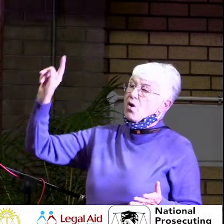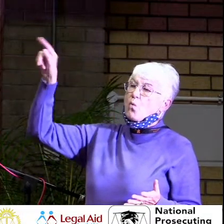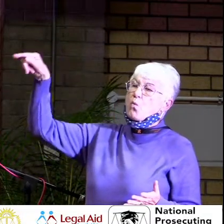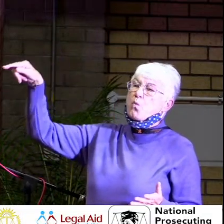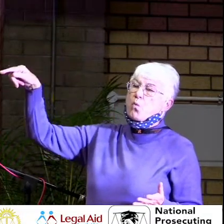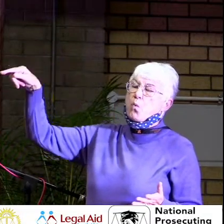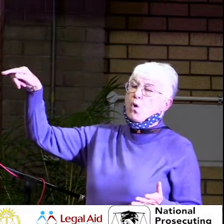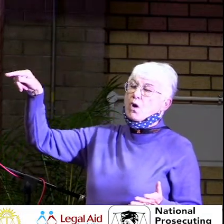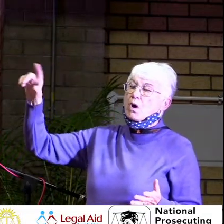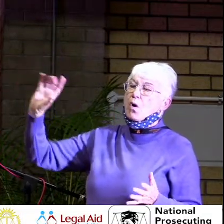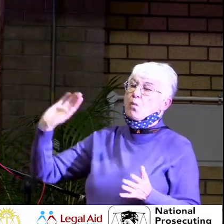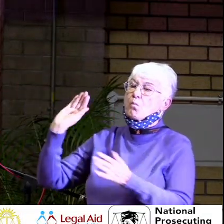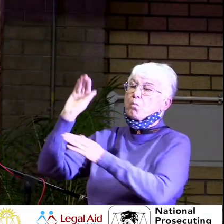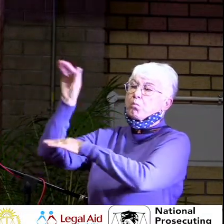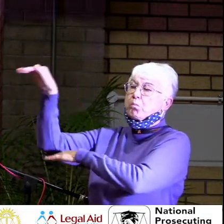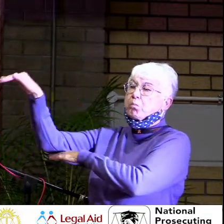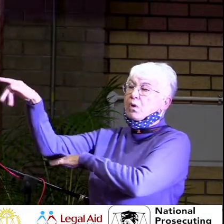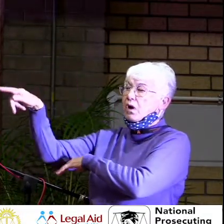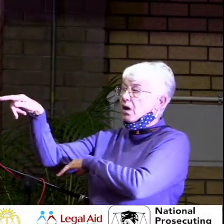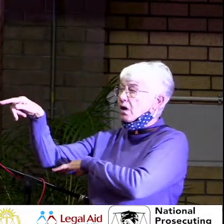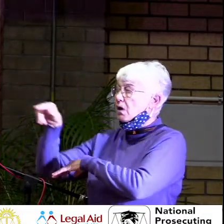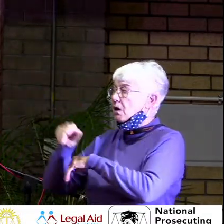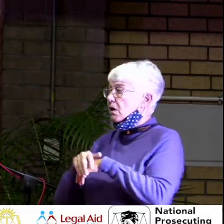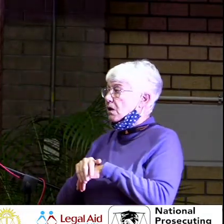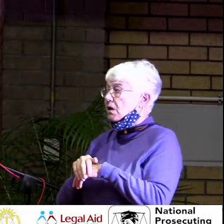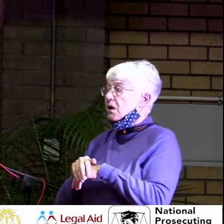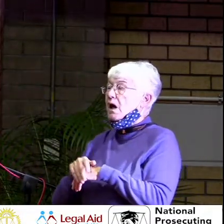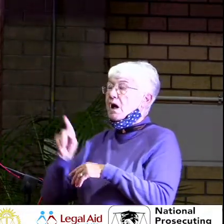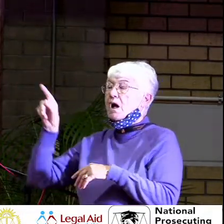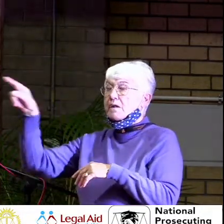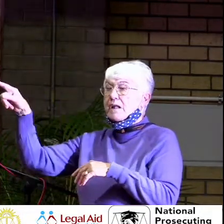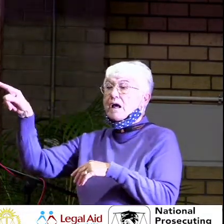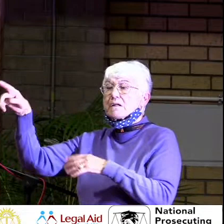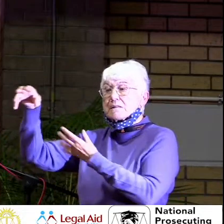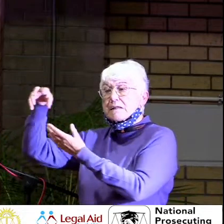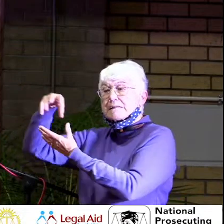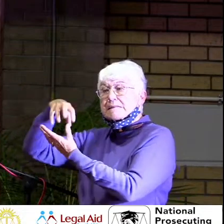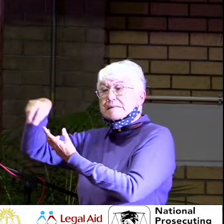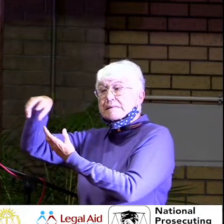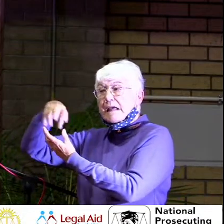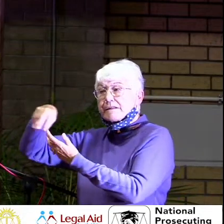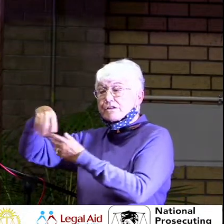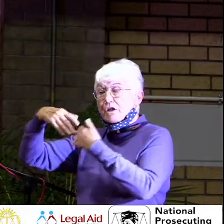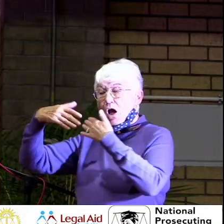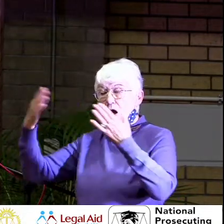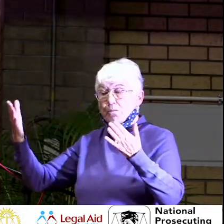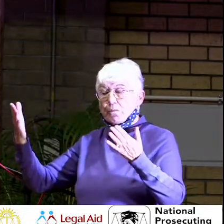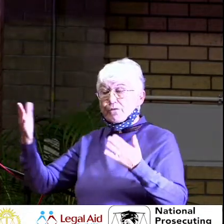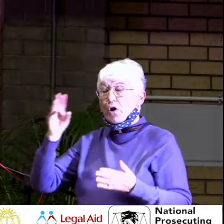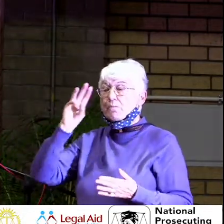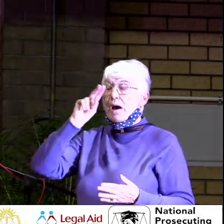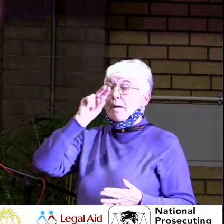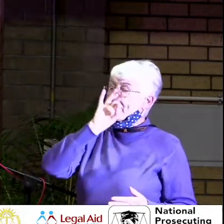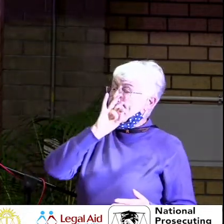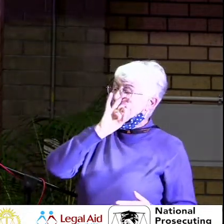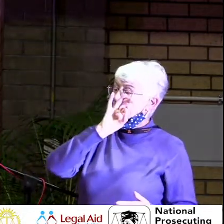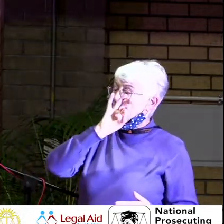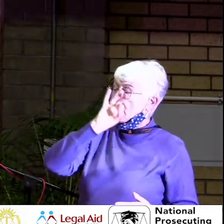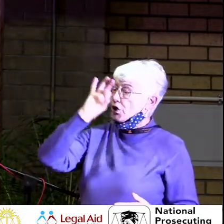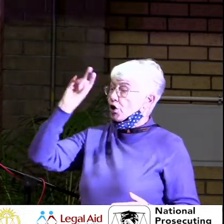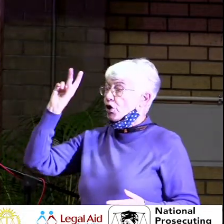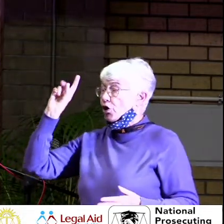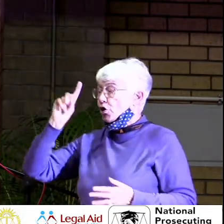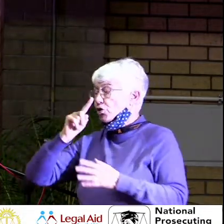and Knorhoek, and they open from Monday to Friday from 7:30 until 4, and see